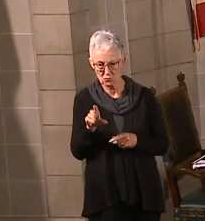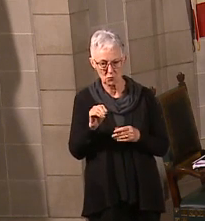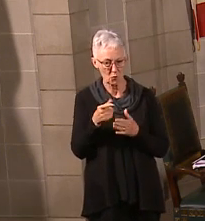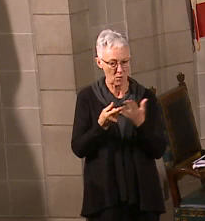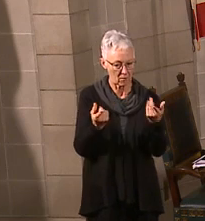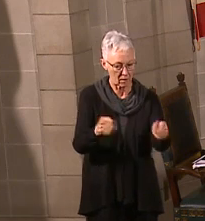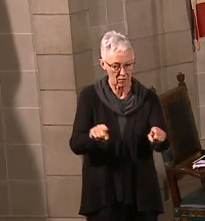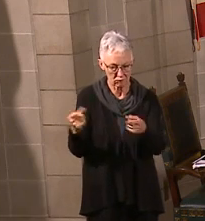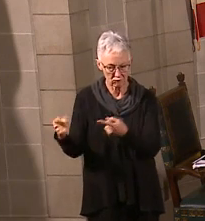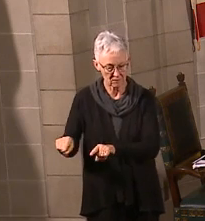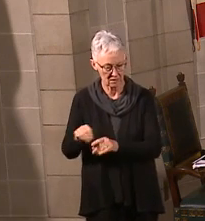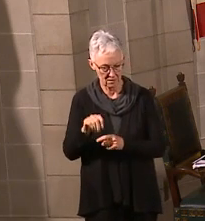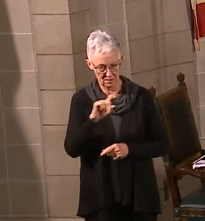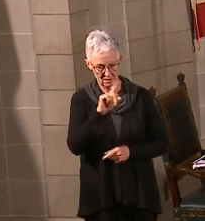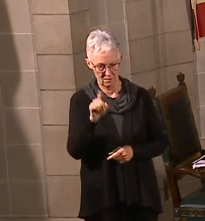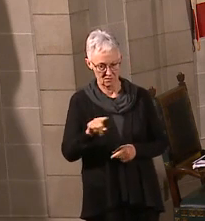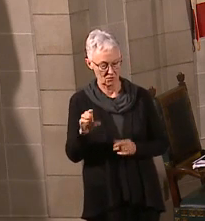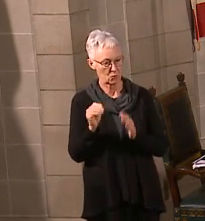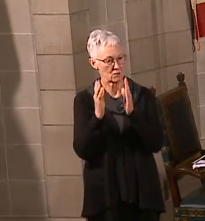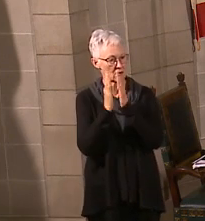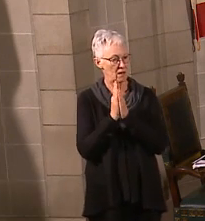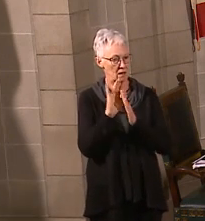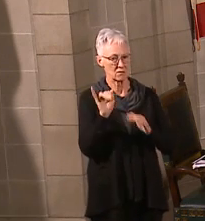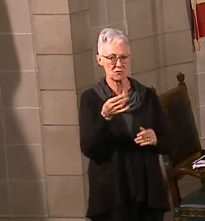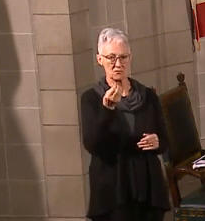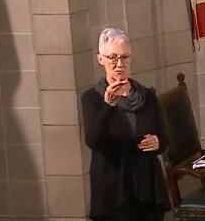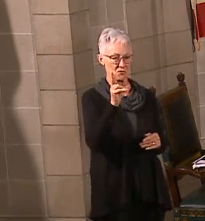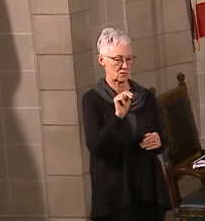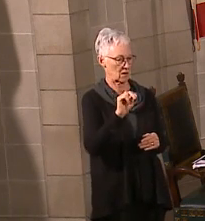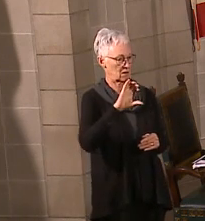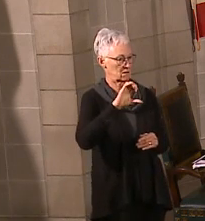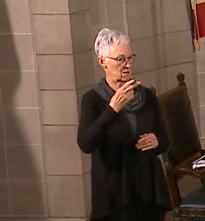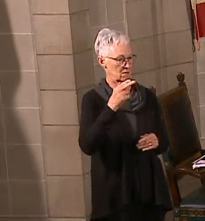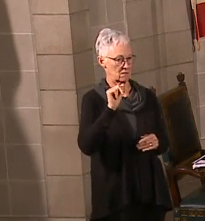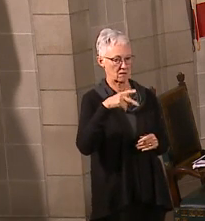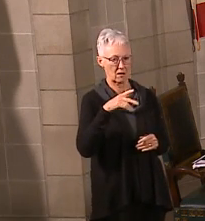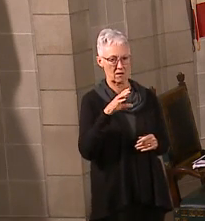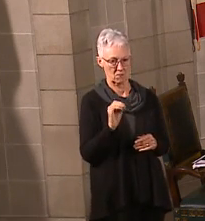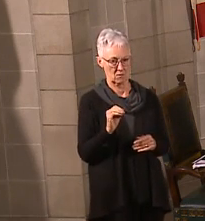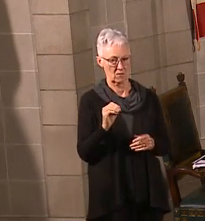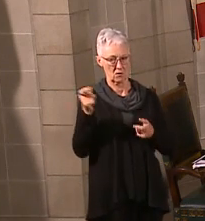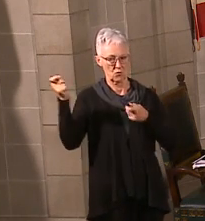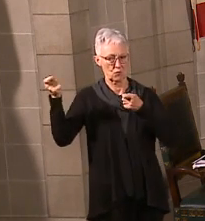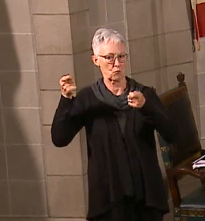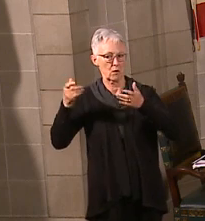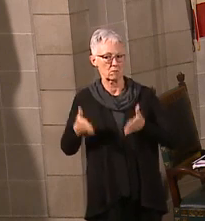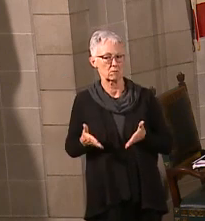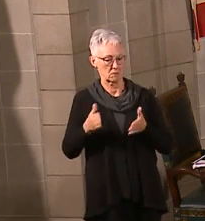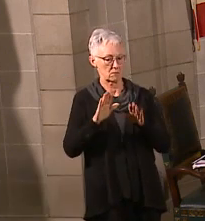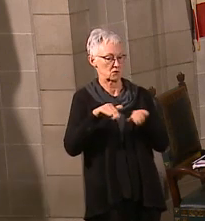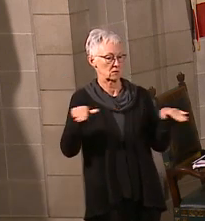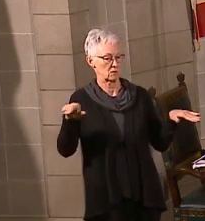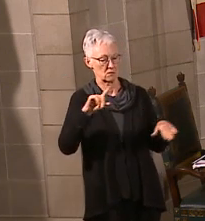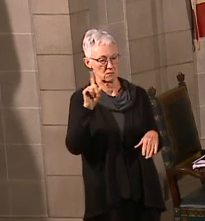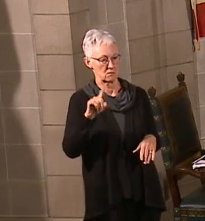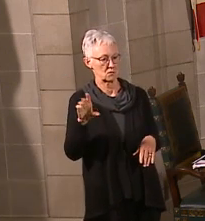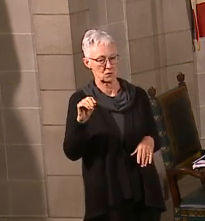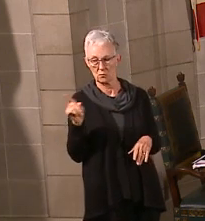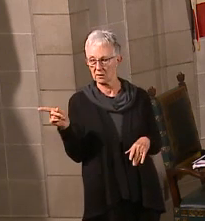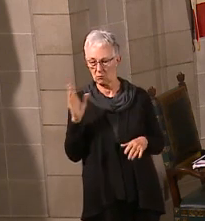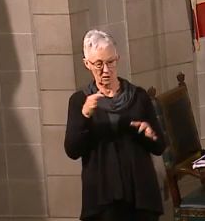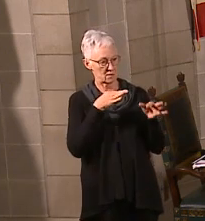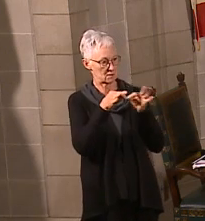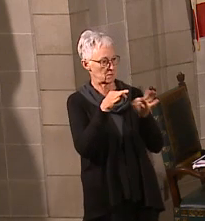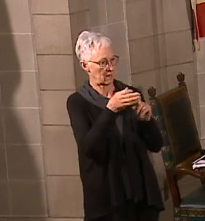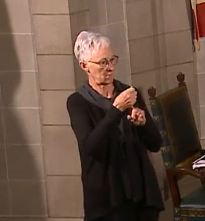So we thought we'd have John Chapo, who is the executive director there, come up and talk about what is going on at the Lincoln City Zoo. So John,